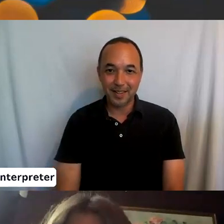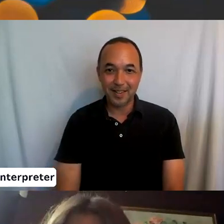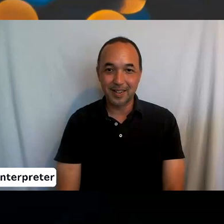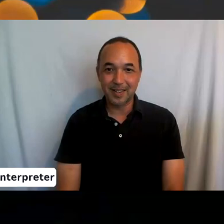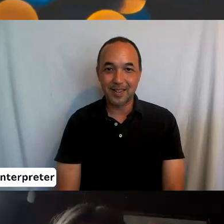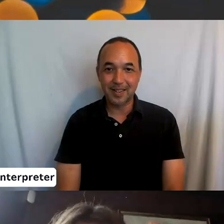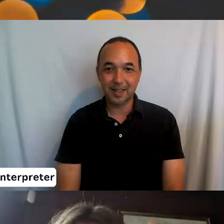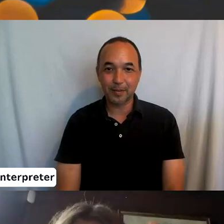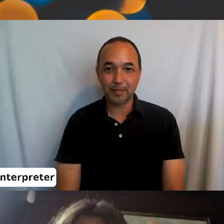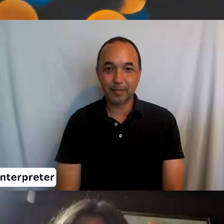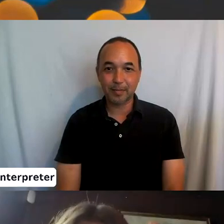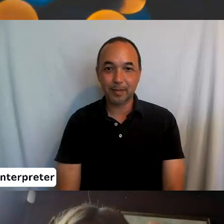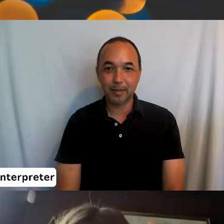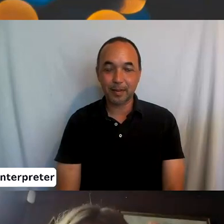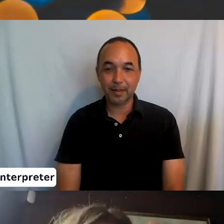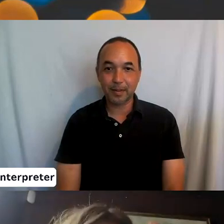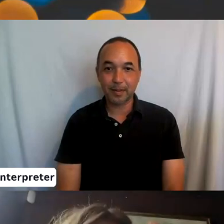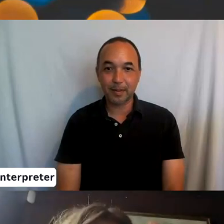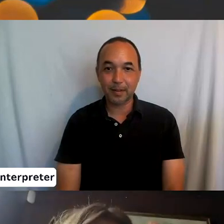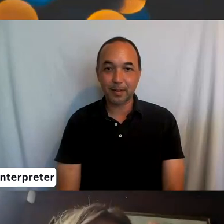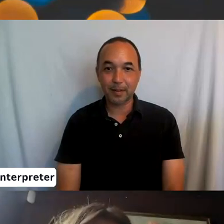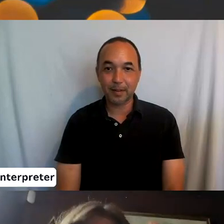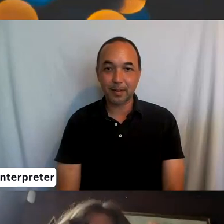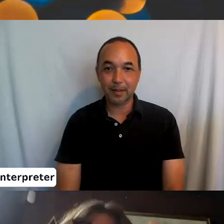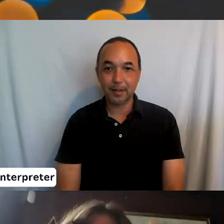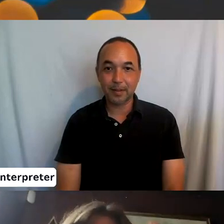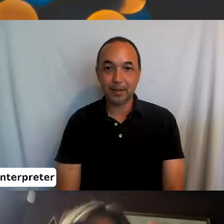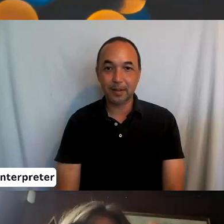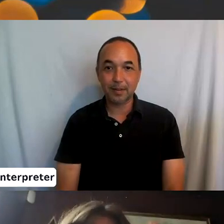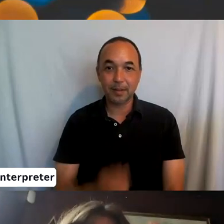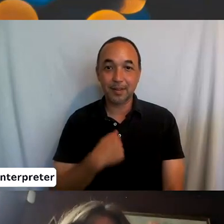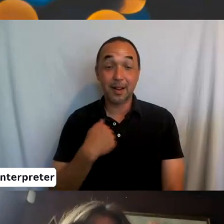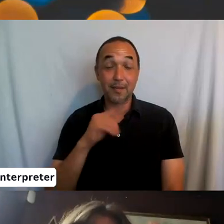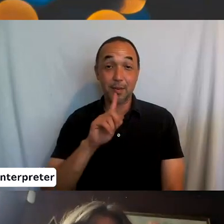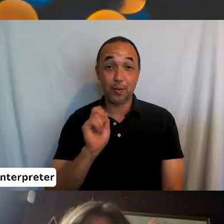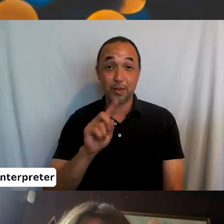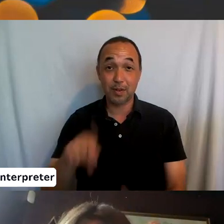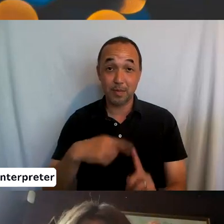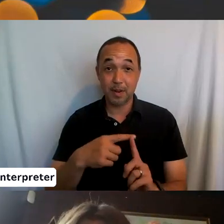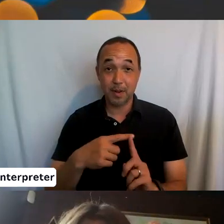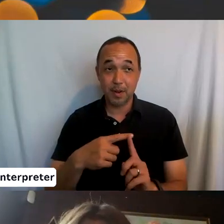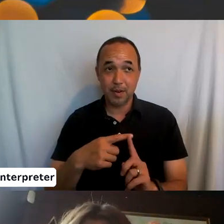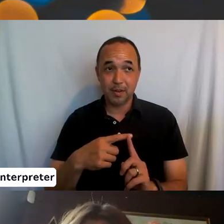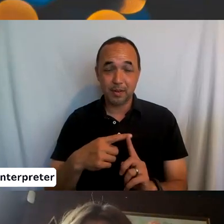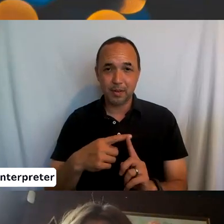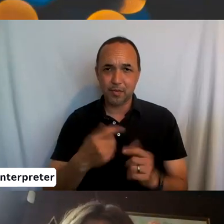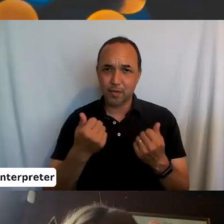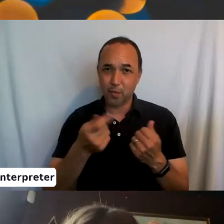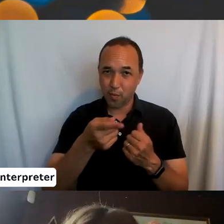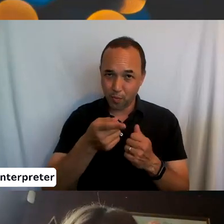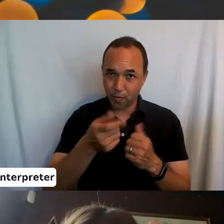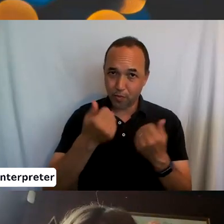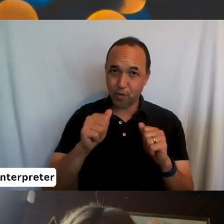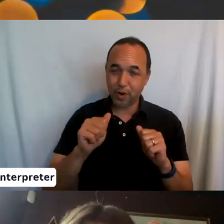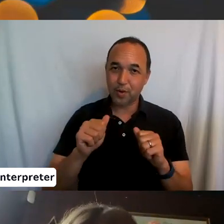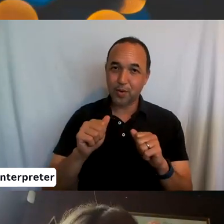Hi, thank you. So I have a question about the, like, kind of when you're trying to maybe coach people about, like, don't be the